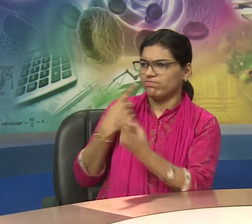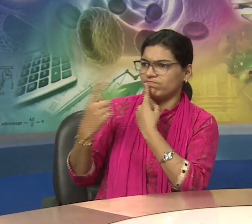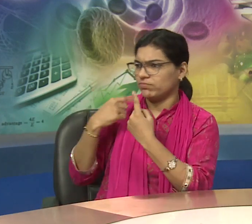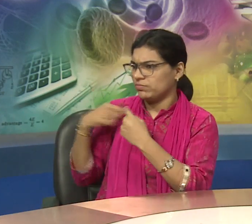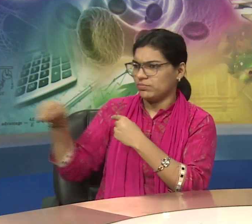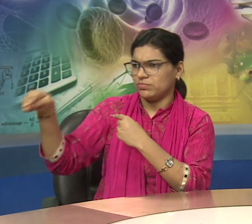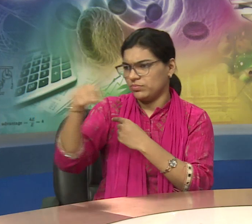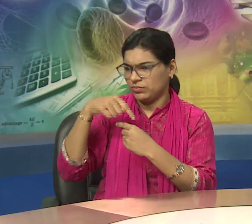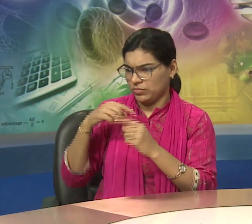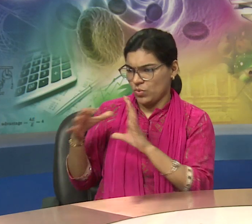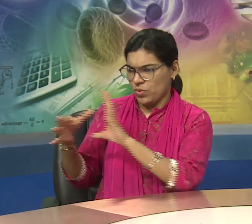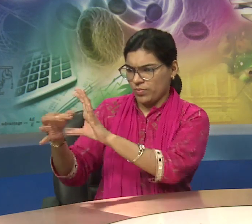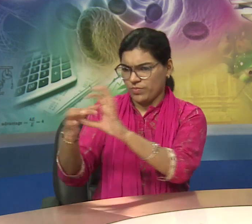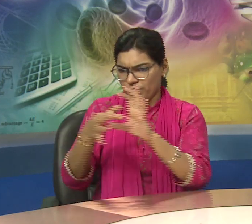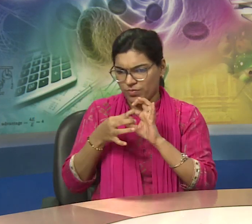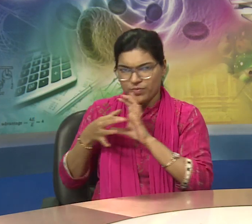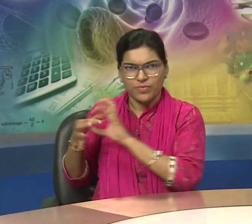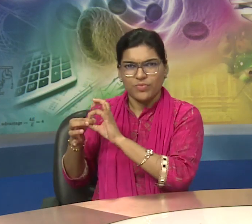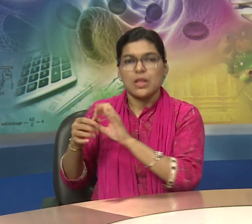connector for connecting two